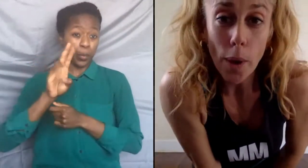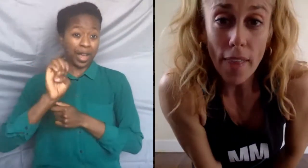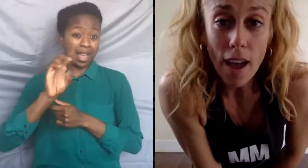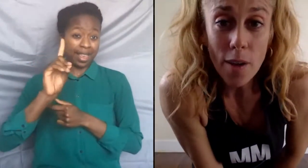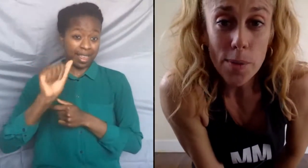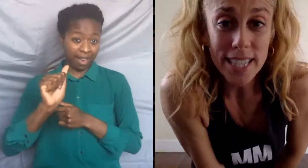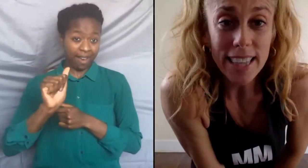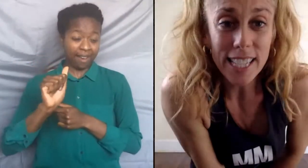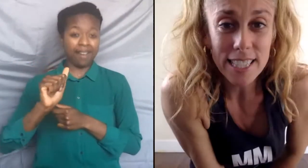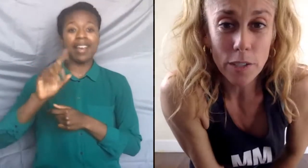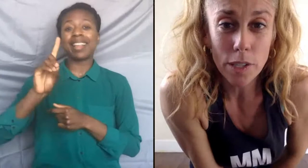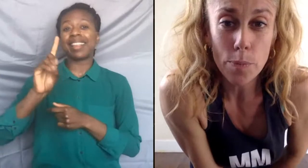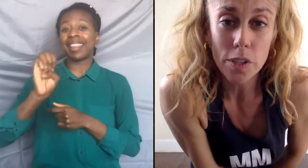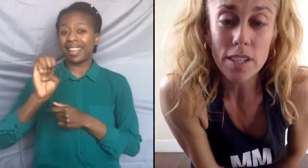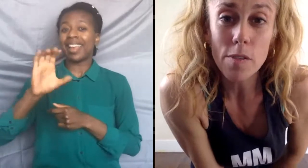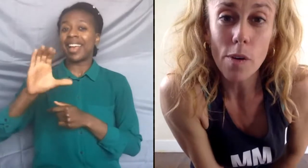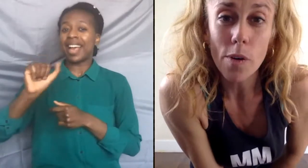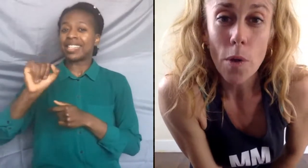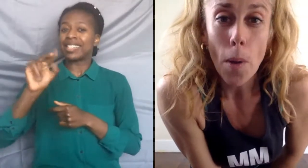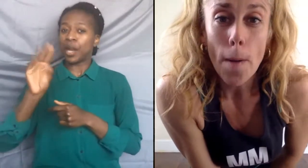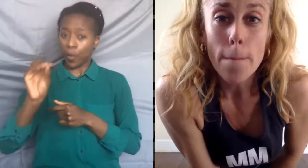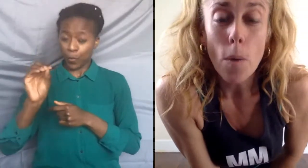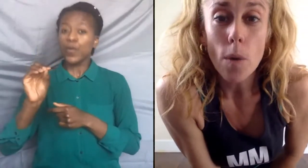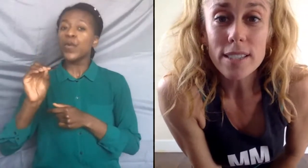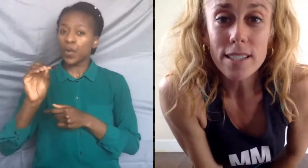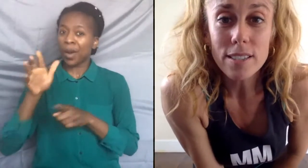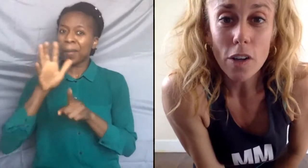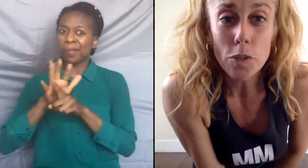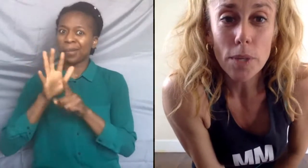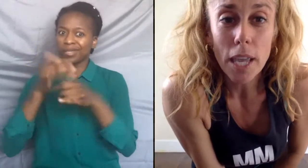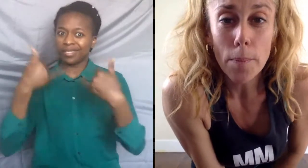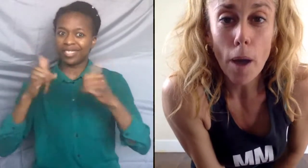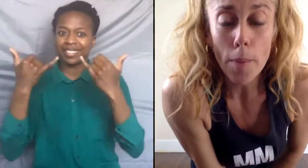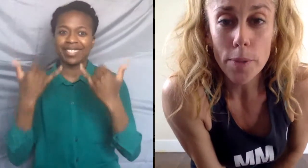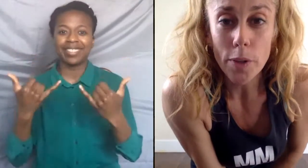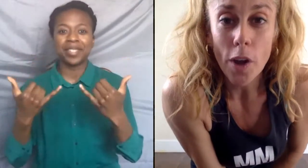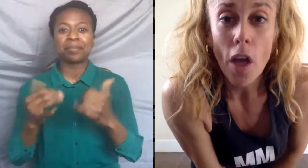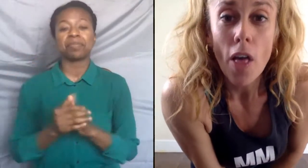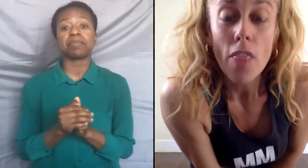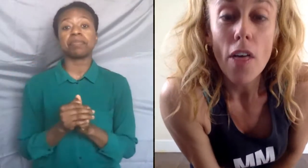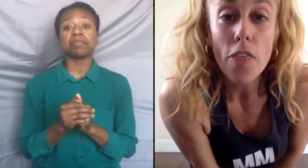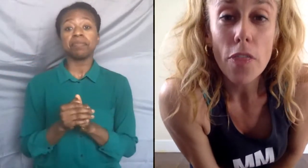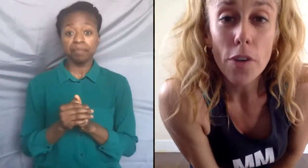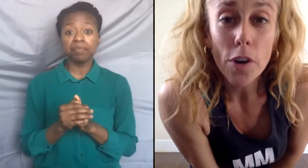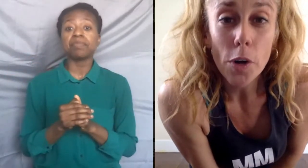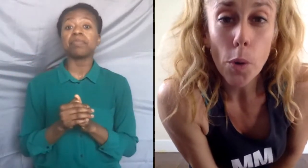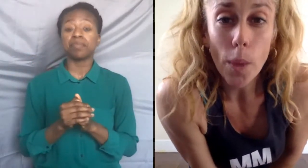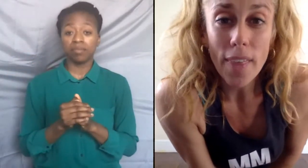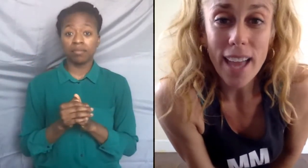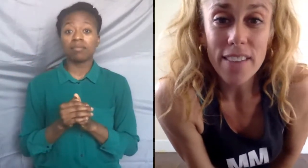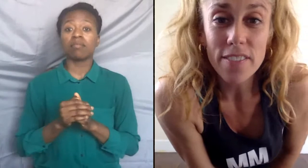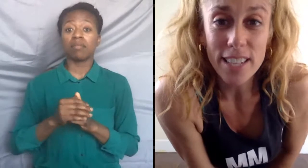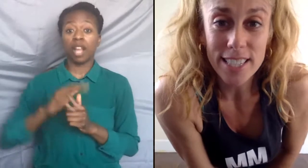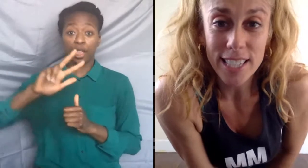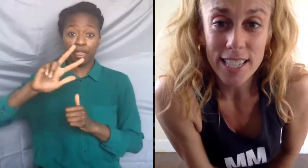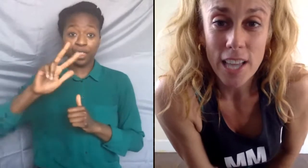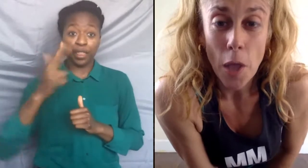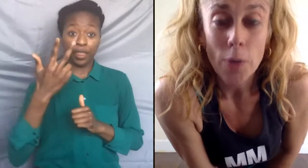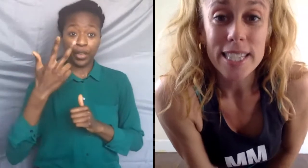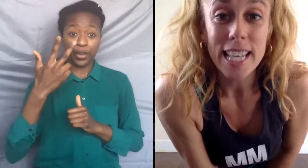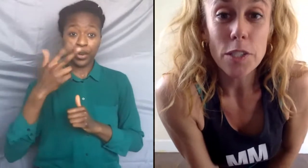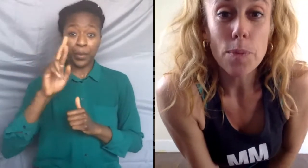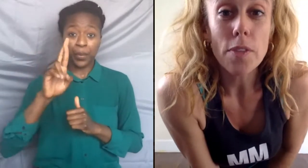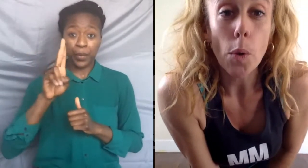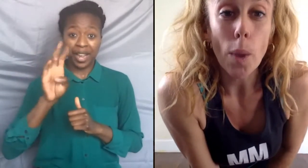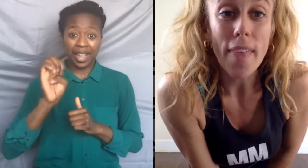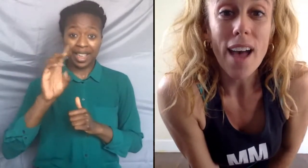first rueda was at the Casino Deportivo, but once it started to become popular, the third rueda invented